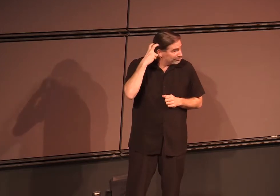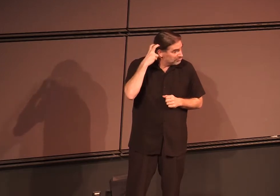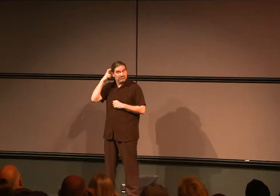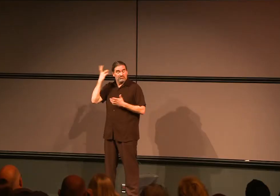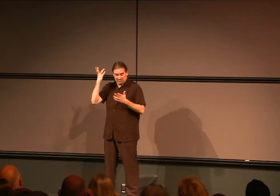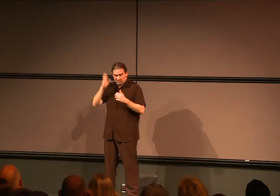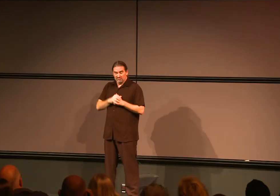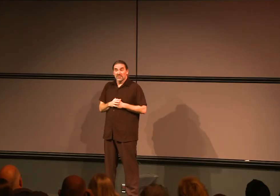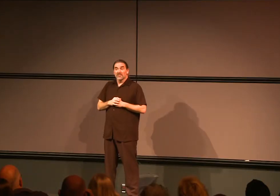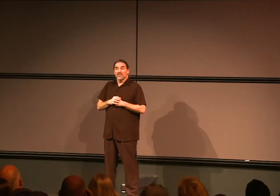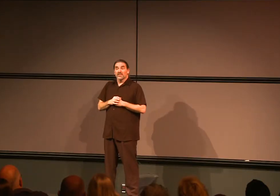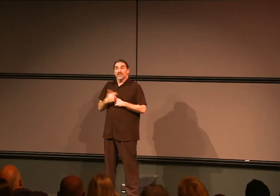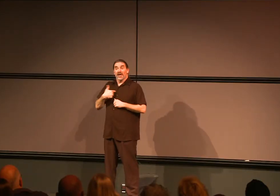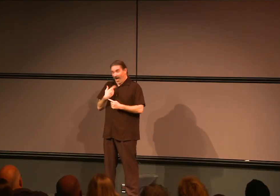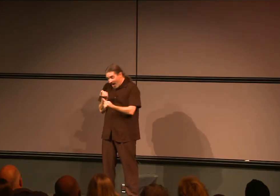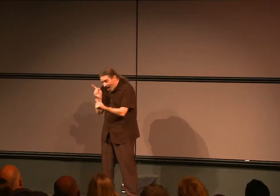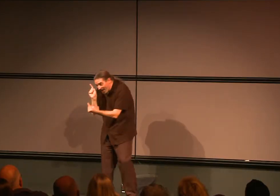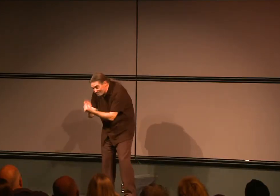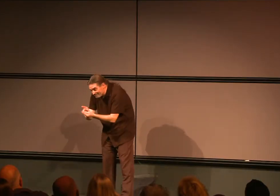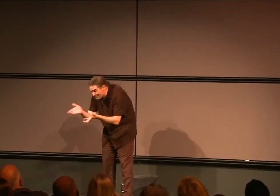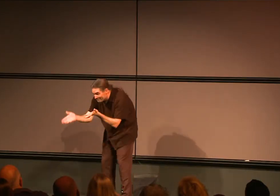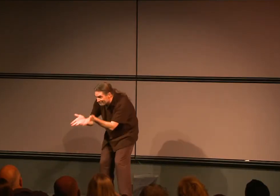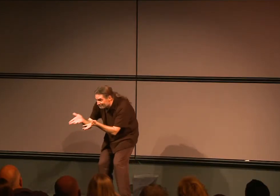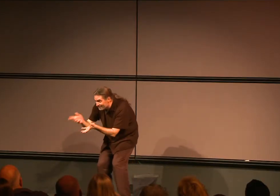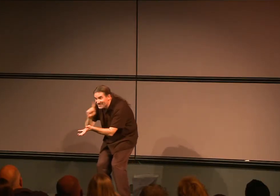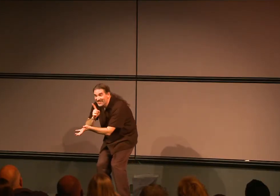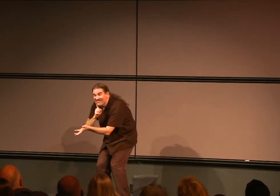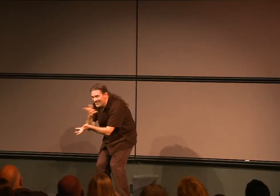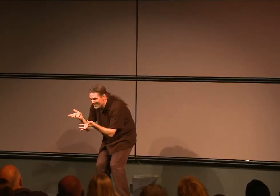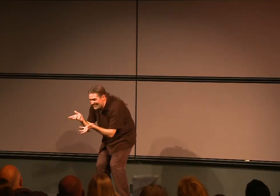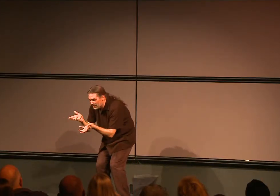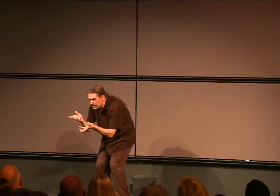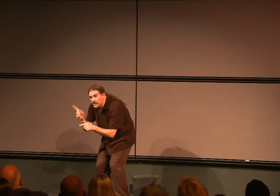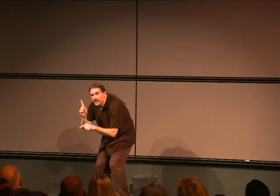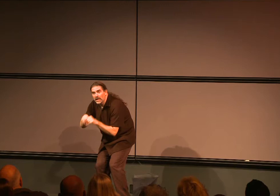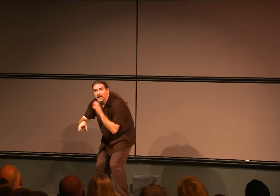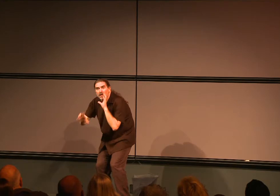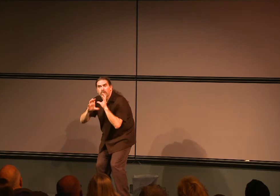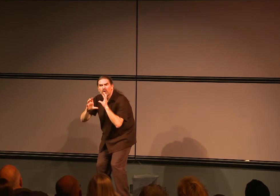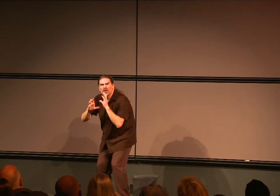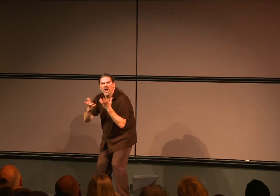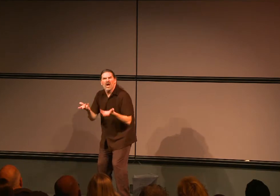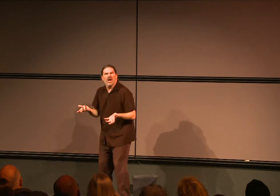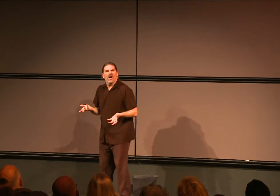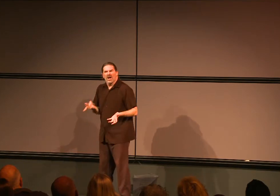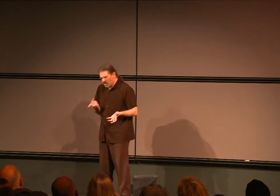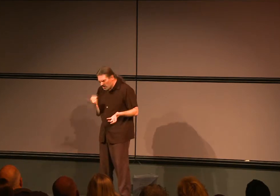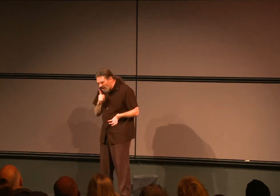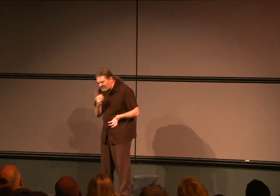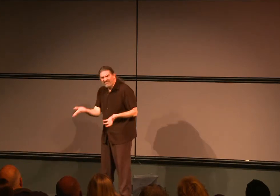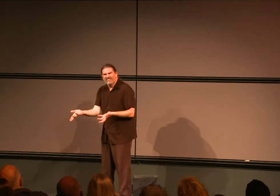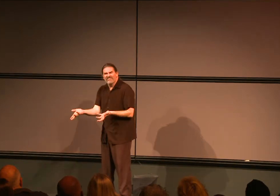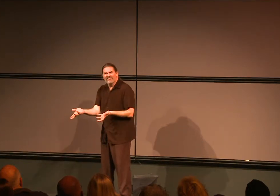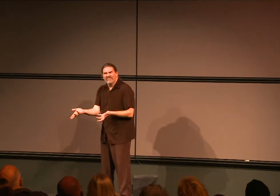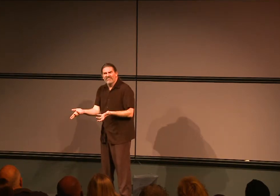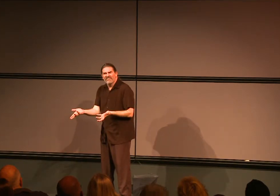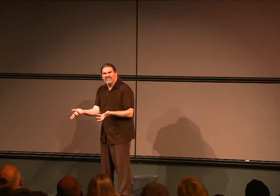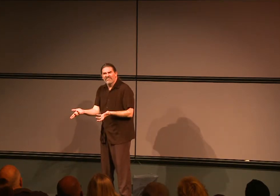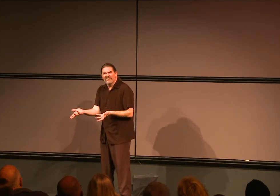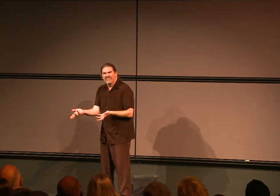had cochlear implants. And I met them, but I couldn't communicate with them. We're both deaf, and I